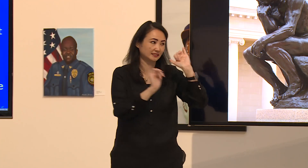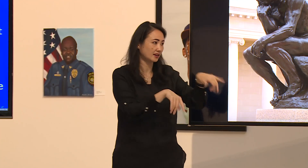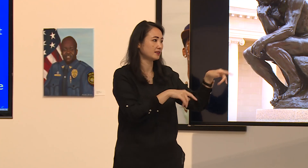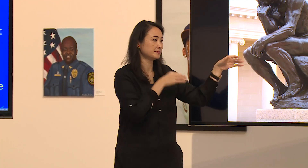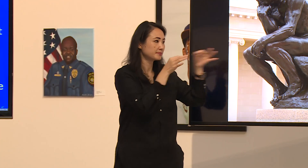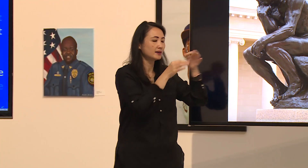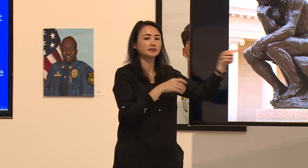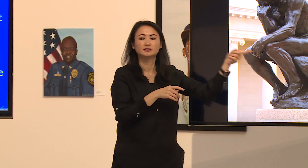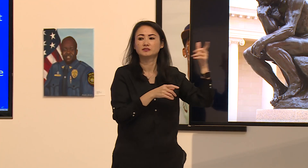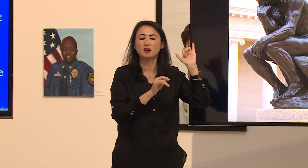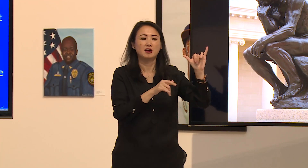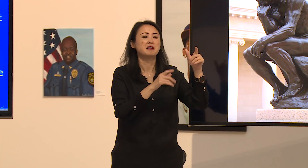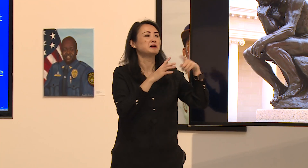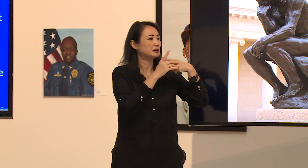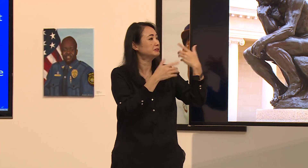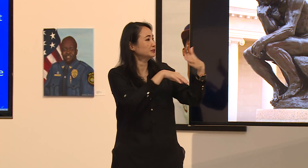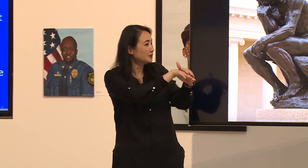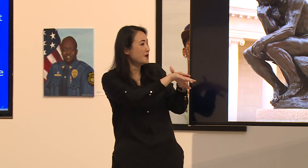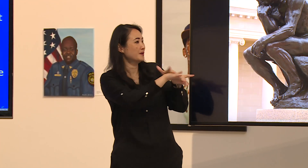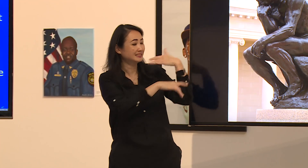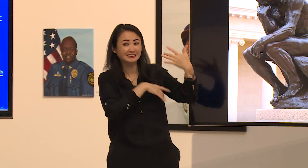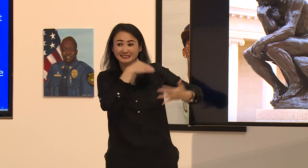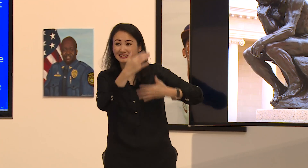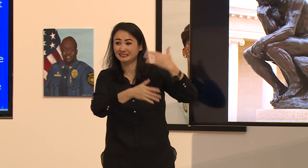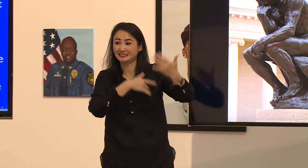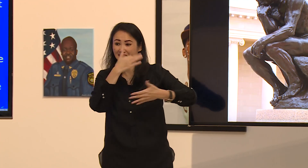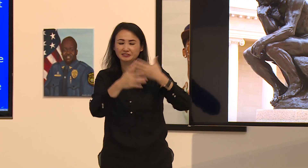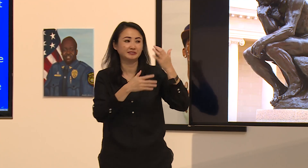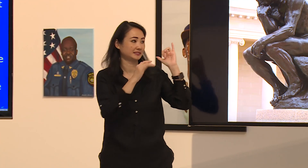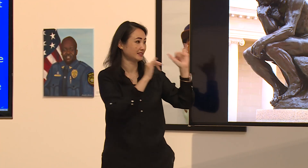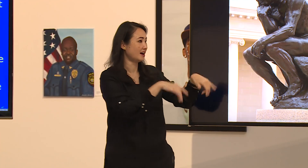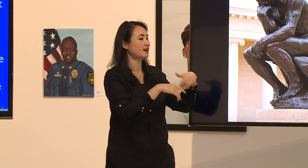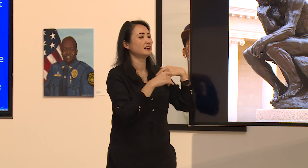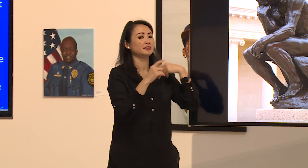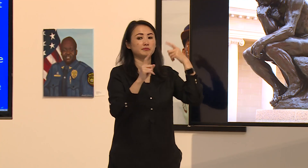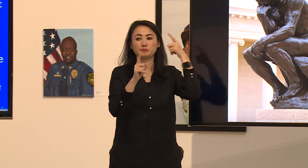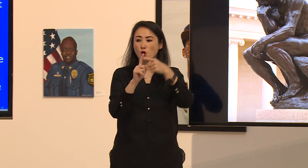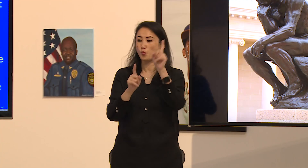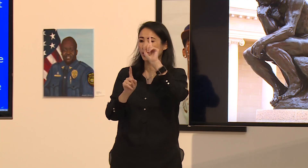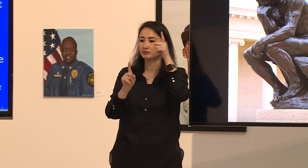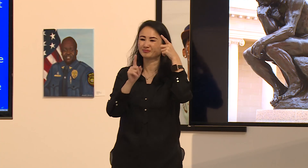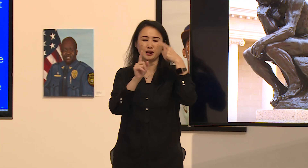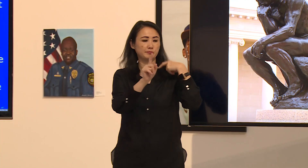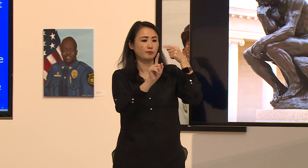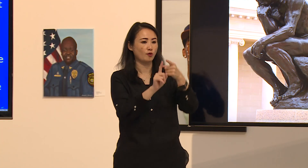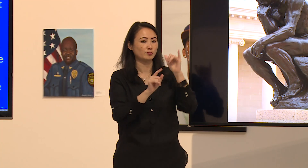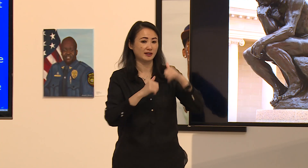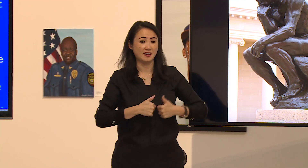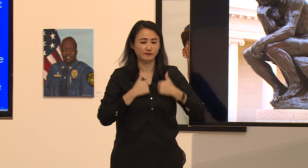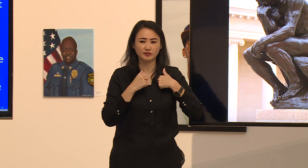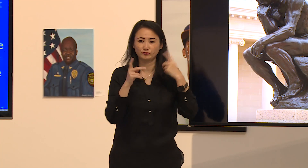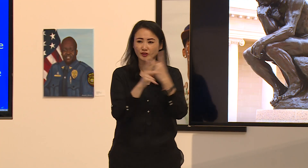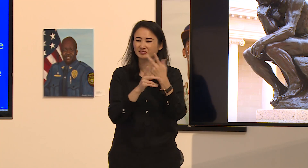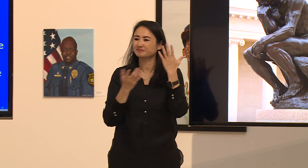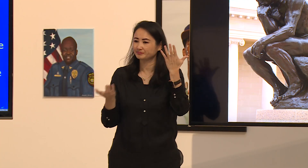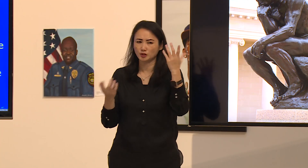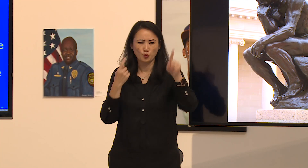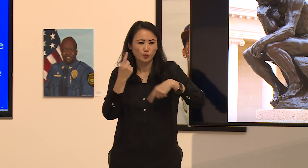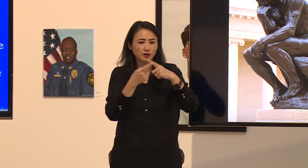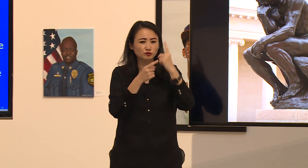me explain it to Russ here. And I slowly, with time, was able to convince him. And truly what happened is we just figured out through life